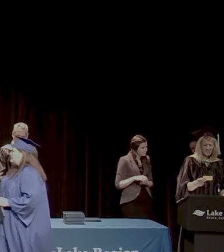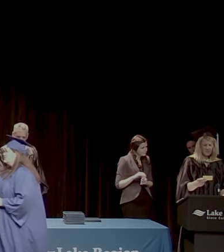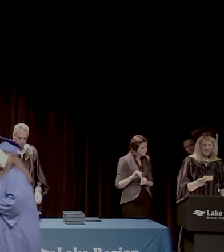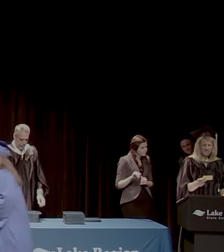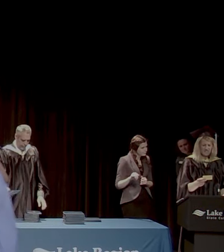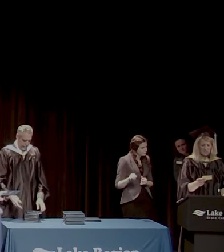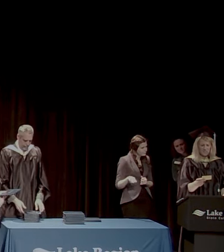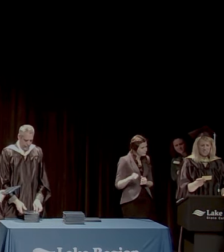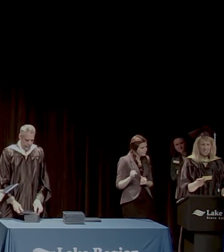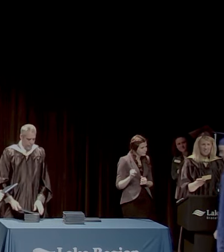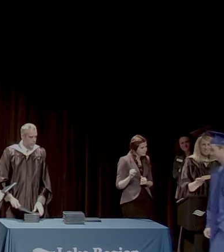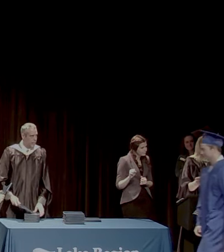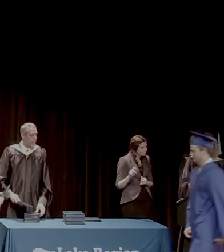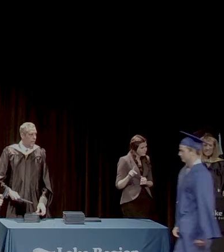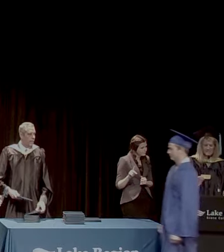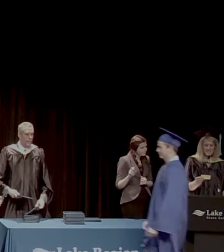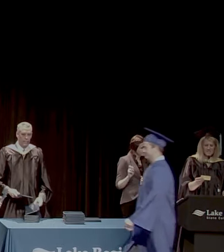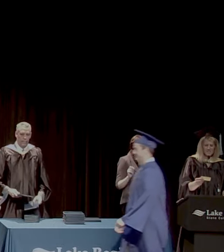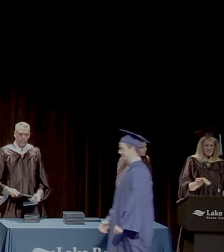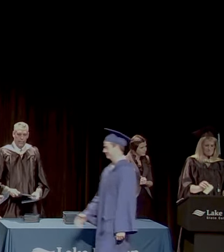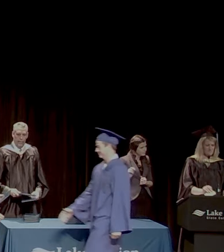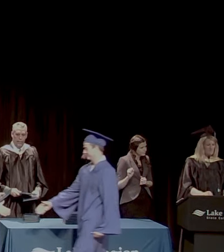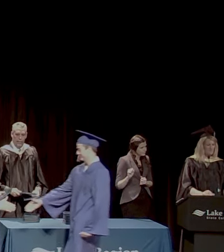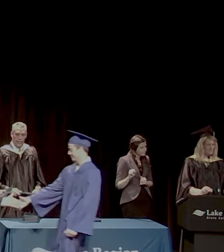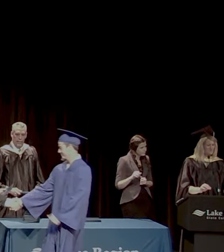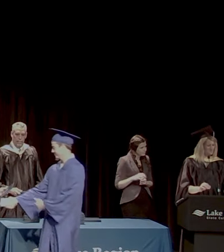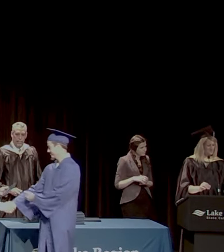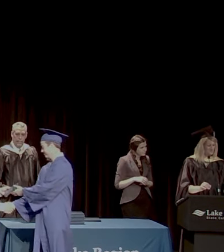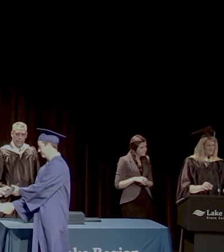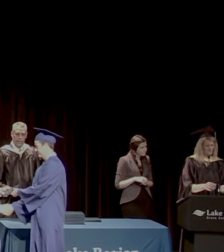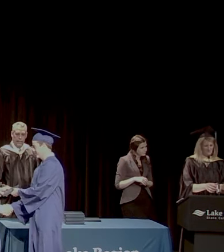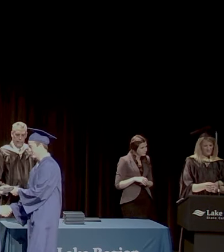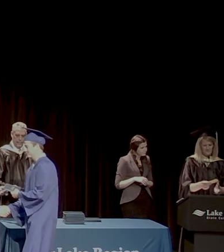Jackson Sobey, Associate in Arts, Business Administration.